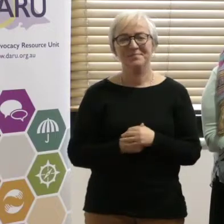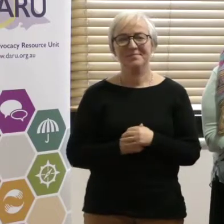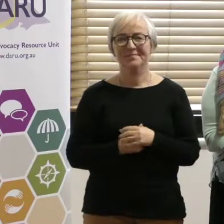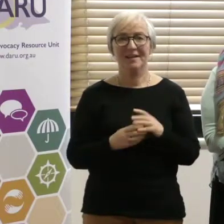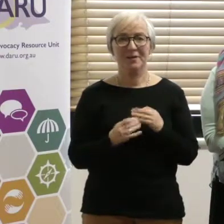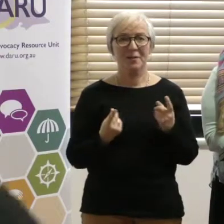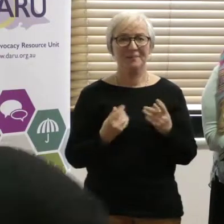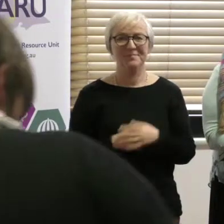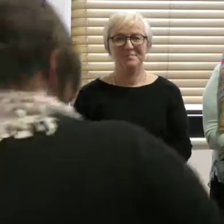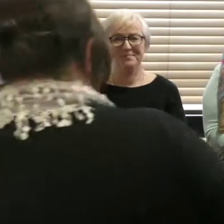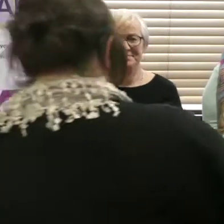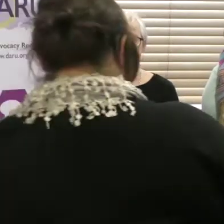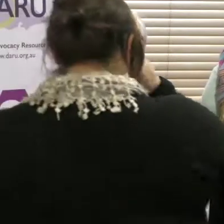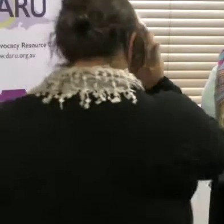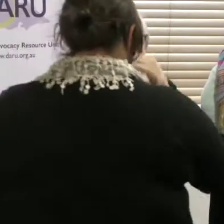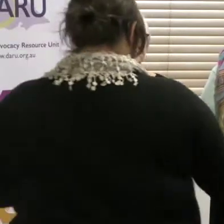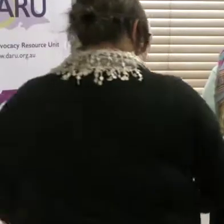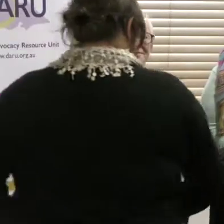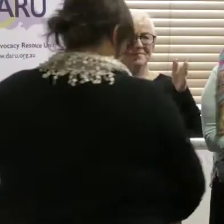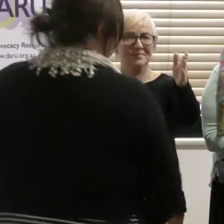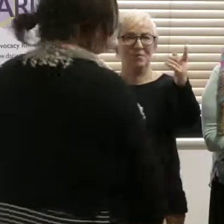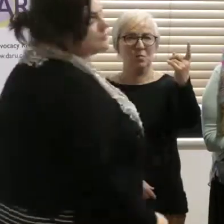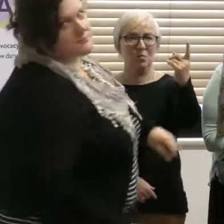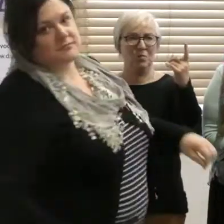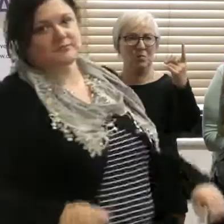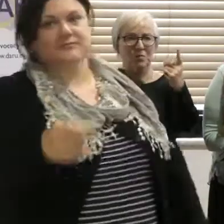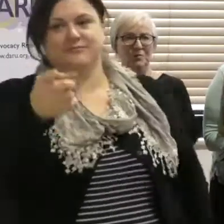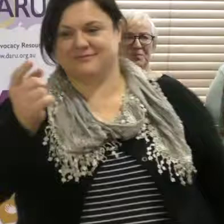No one? How much money? Sorry?